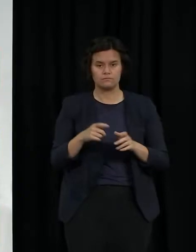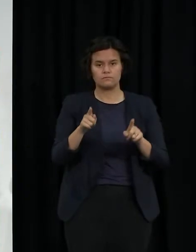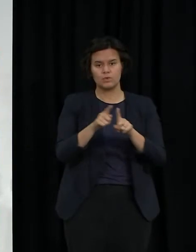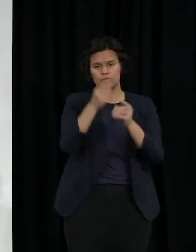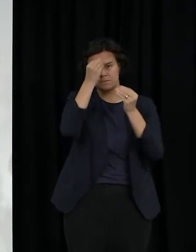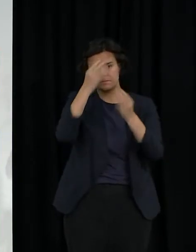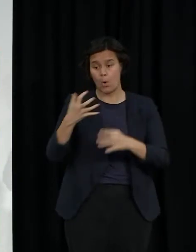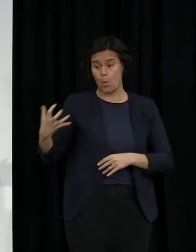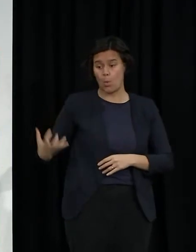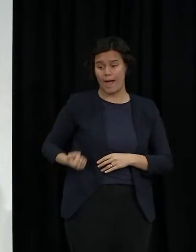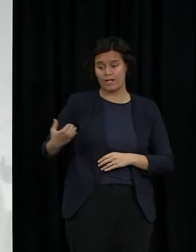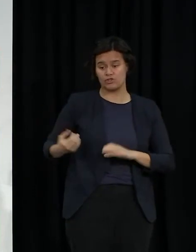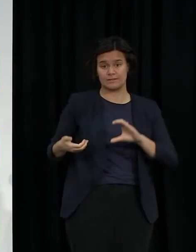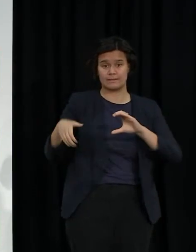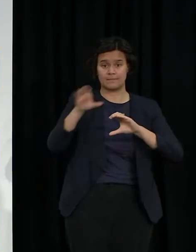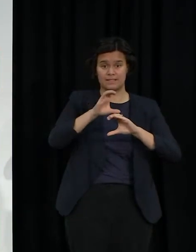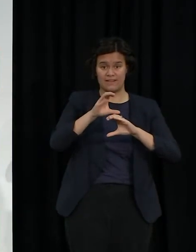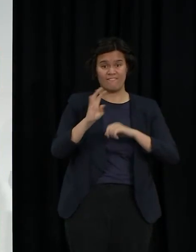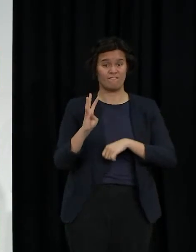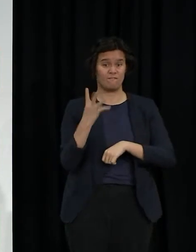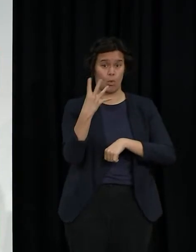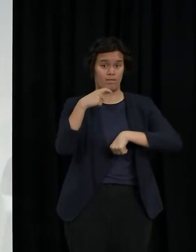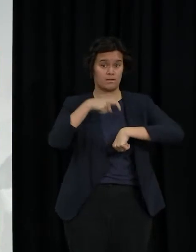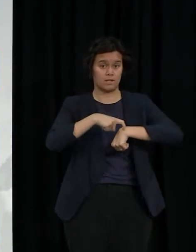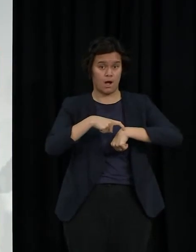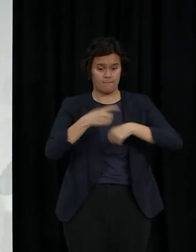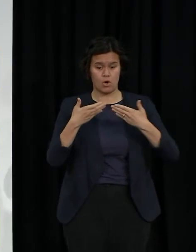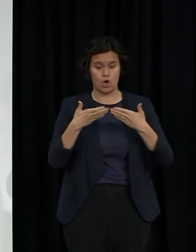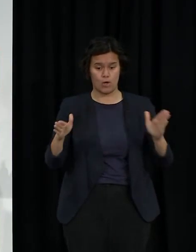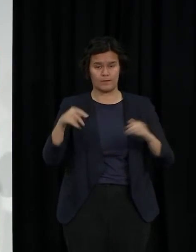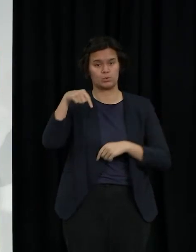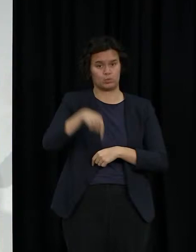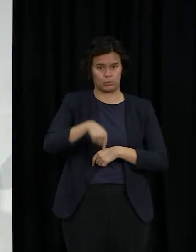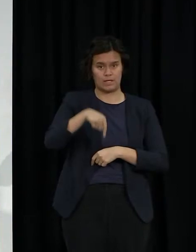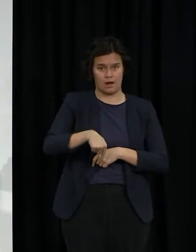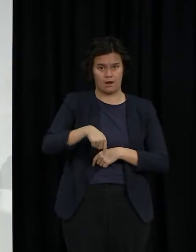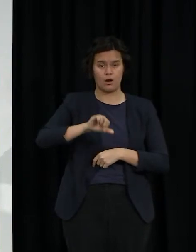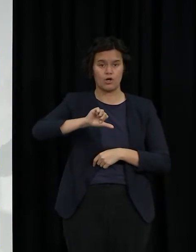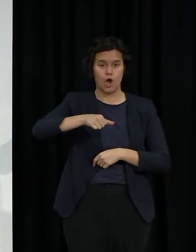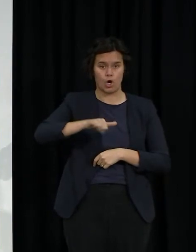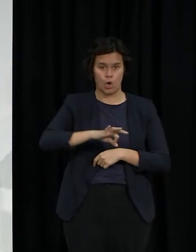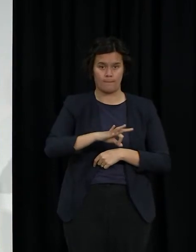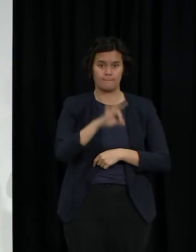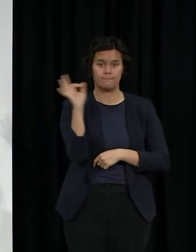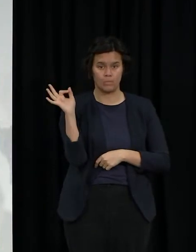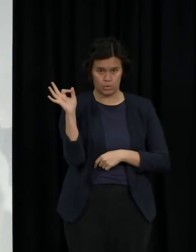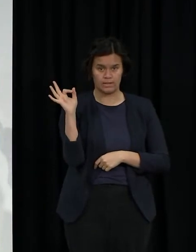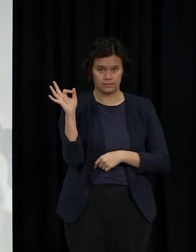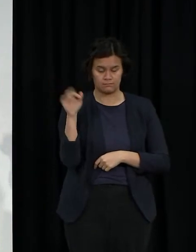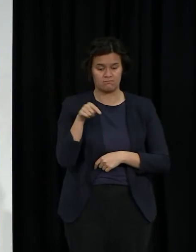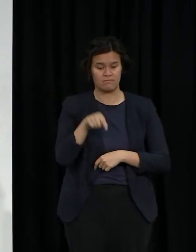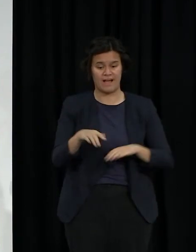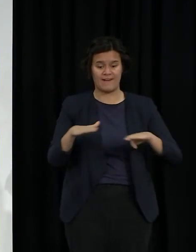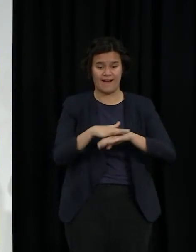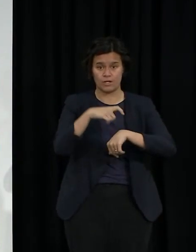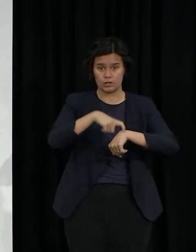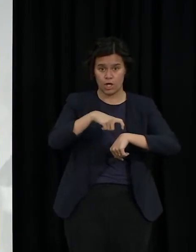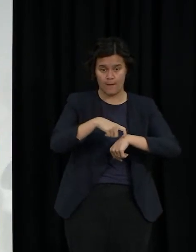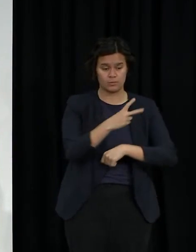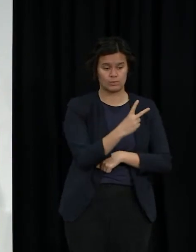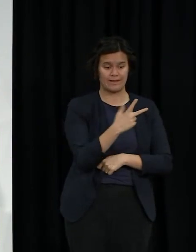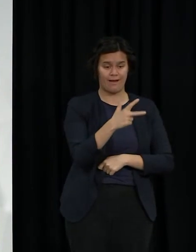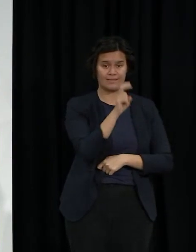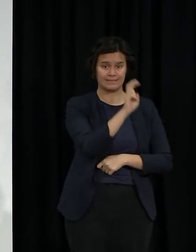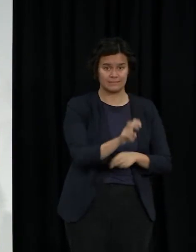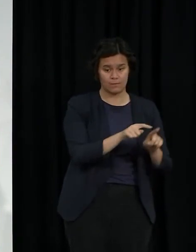subsidy scheme opened for applications at 9 o'clock this morning. The revenue test period covered by this round is the 28th of